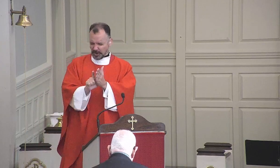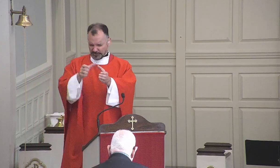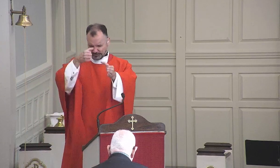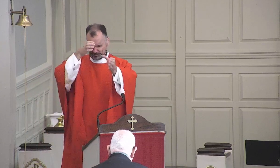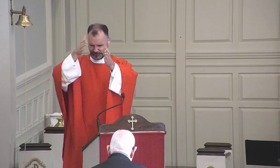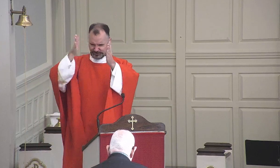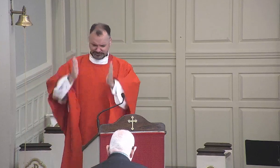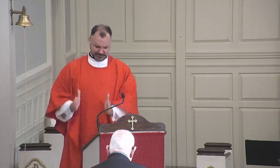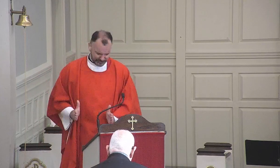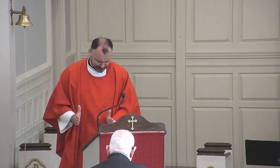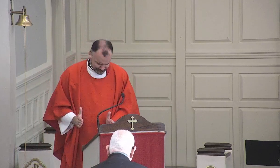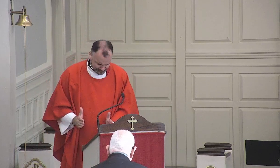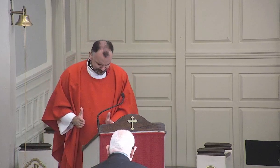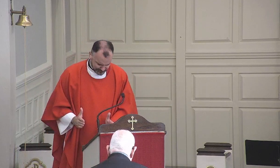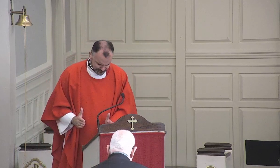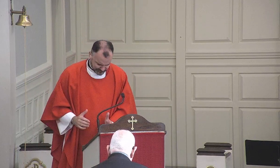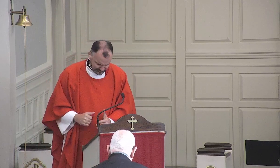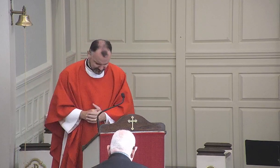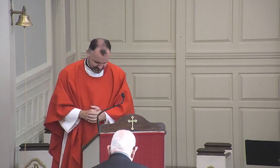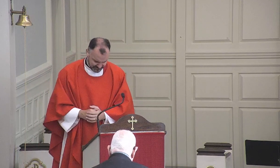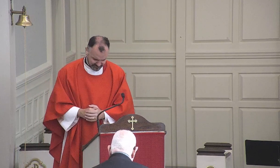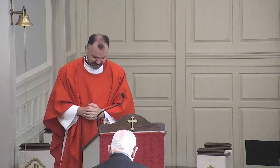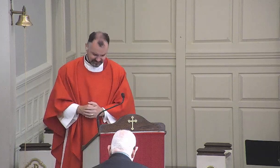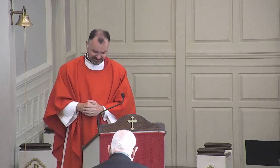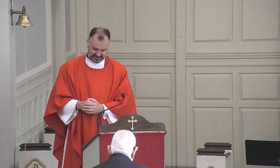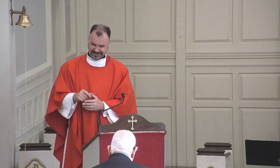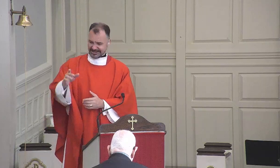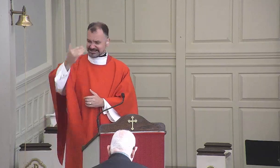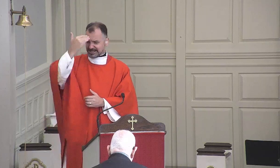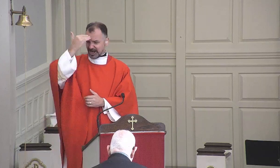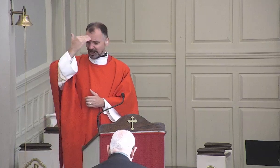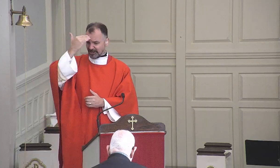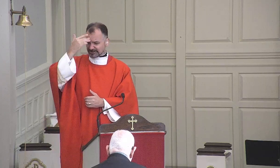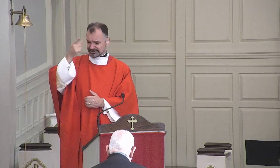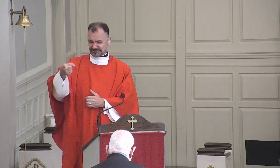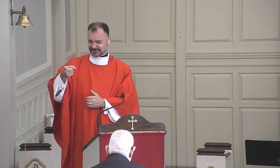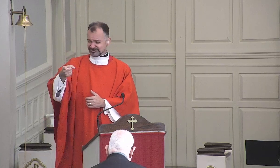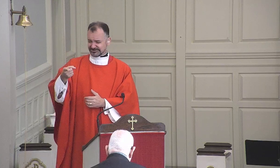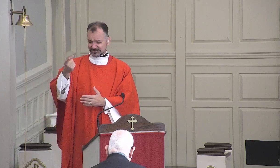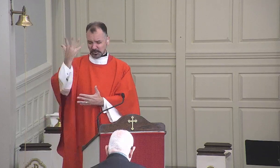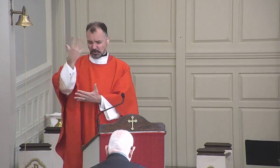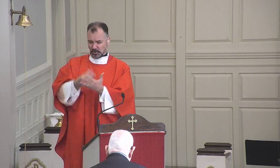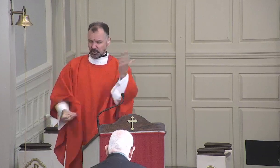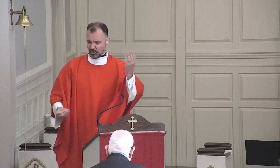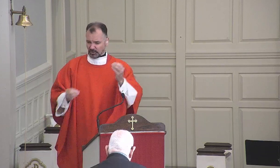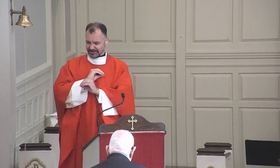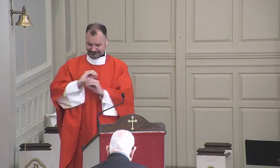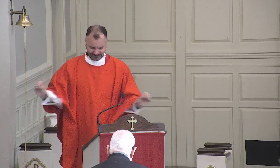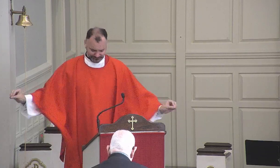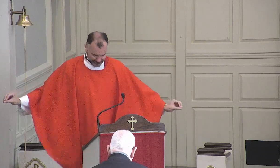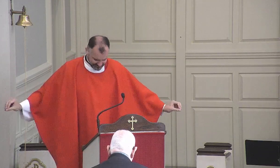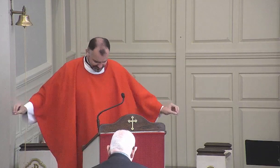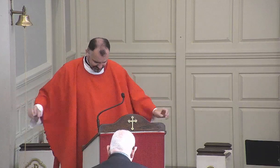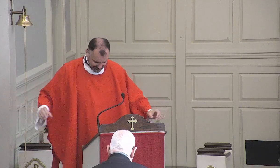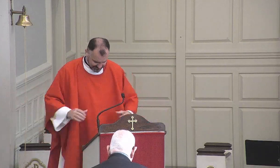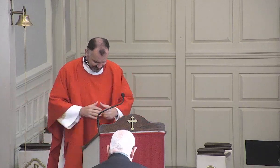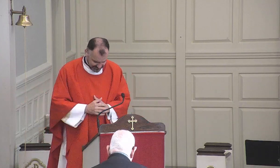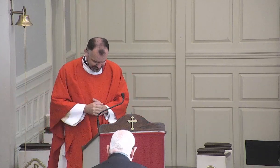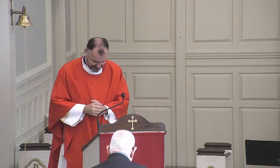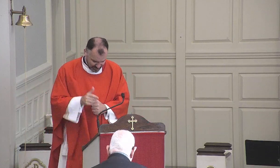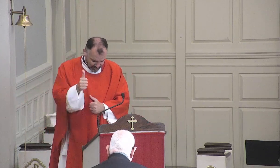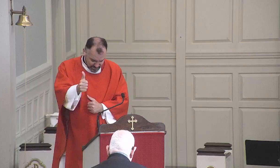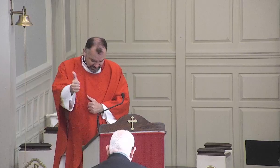scholars of the law! You have taken away the knowledge, the key of knowledge.